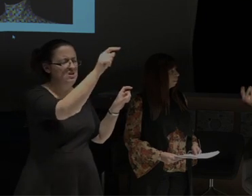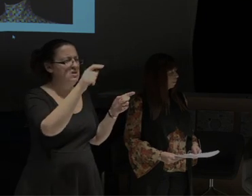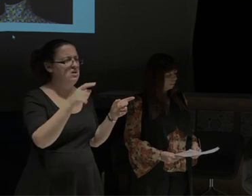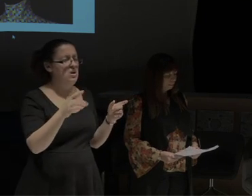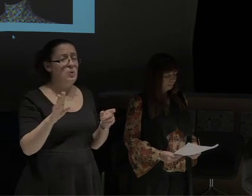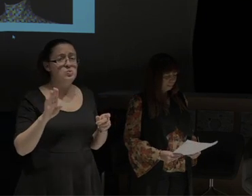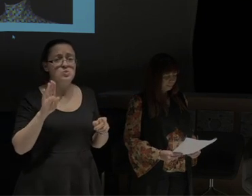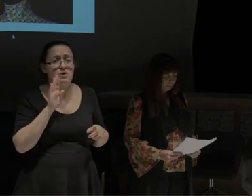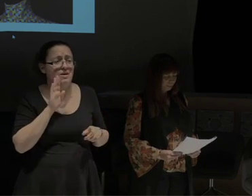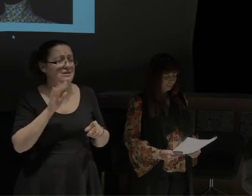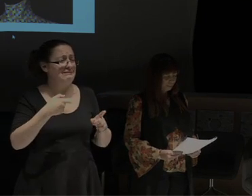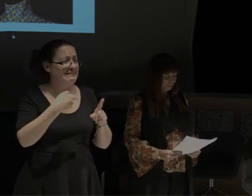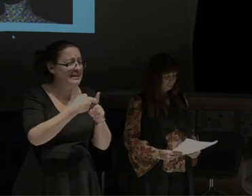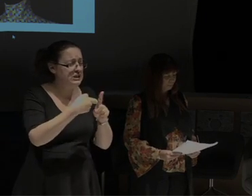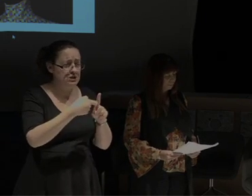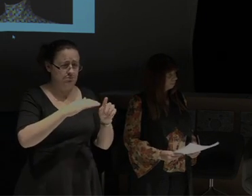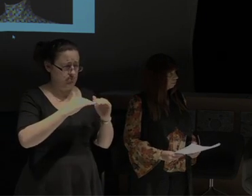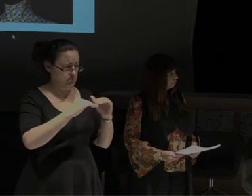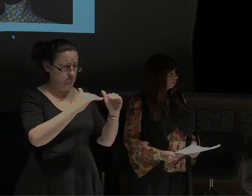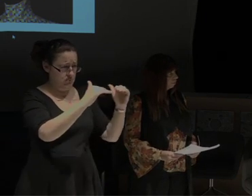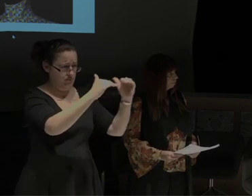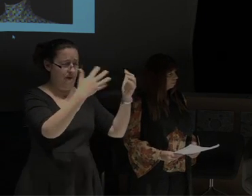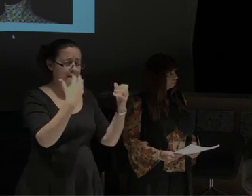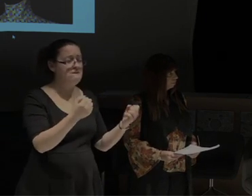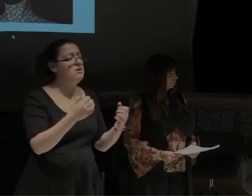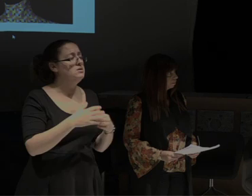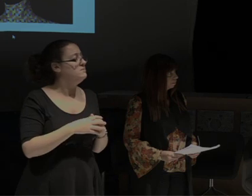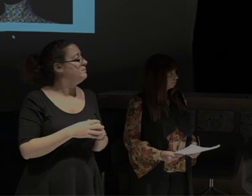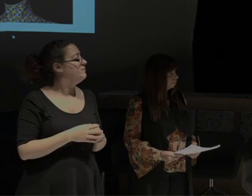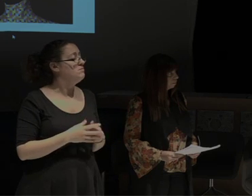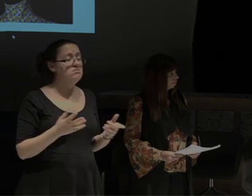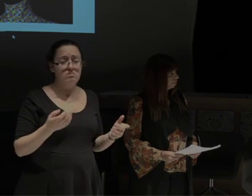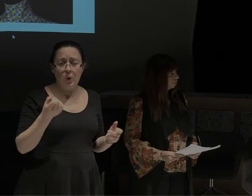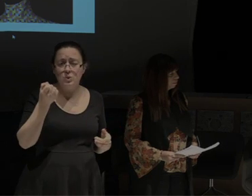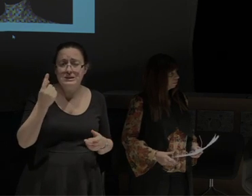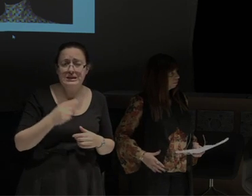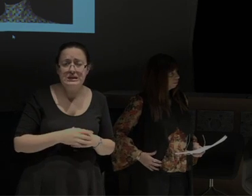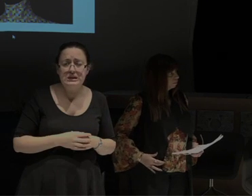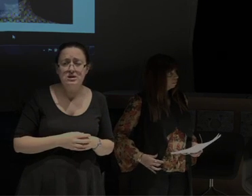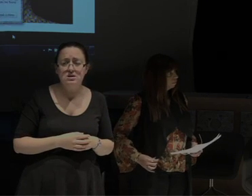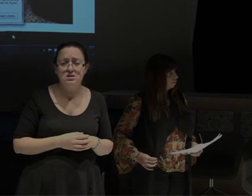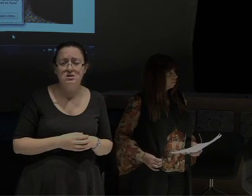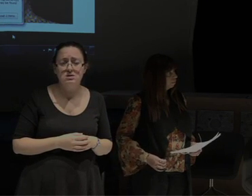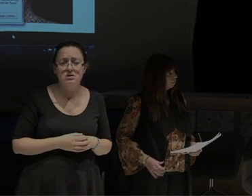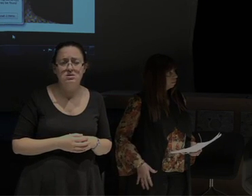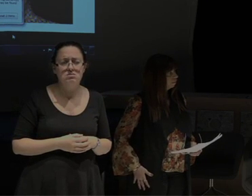in the toilet, in the kitchen, everywhere. And then he said, now you see.